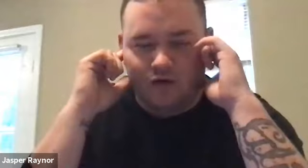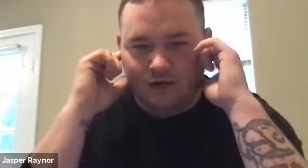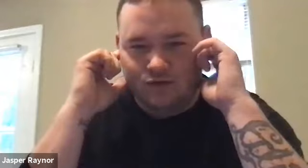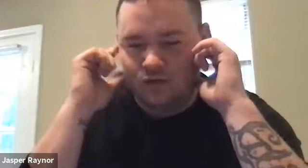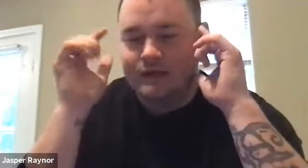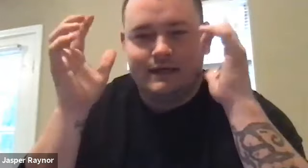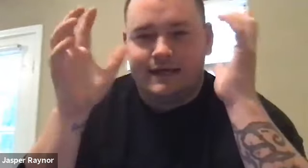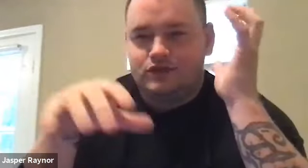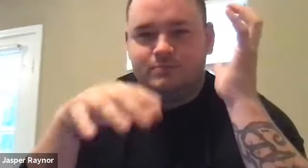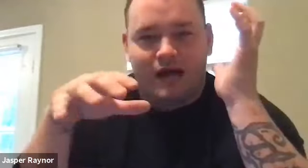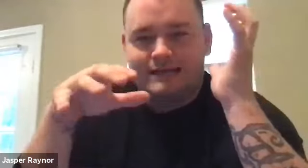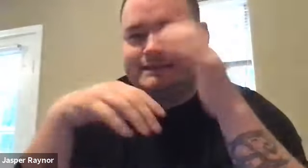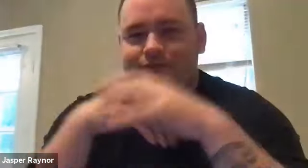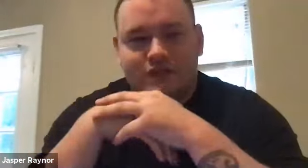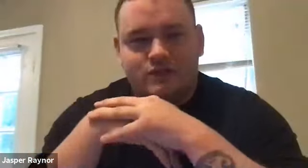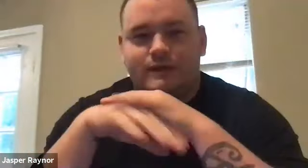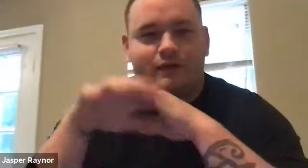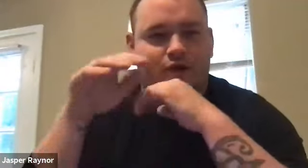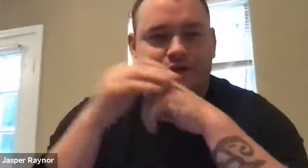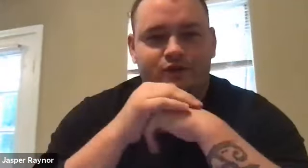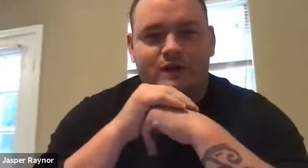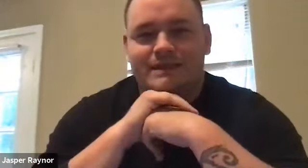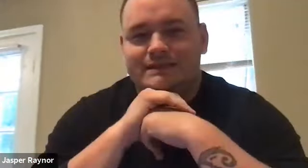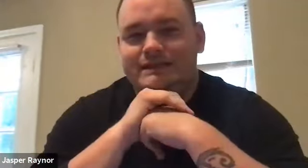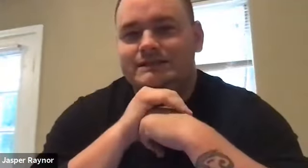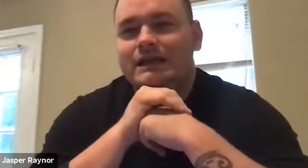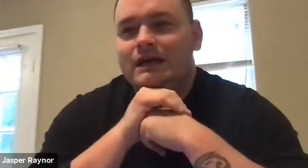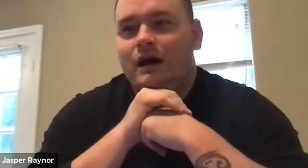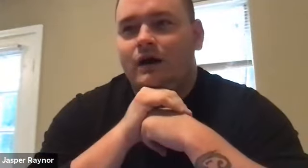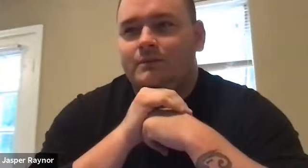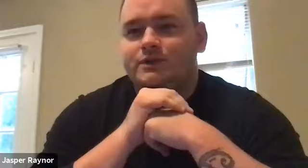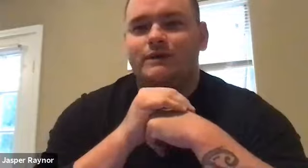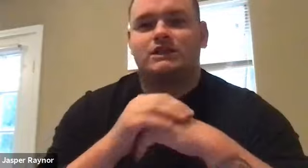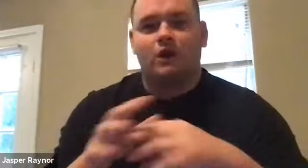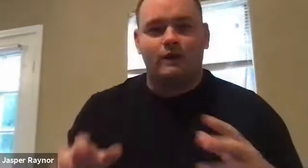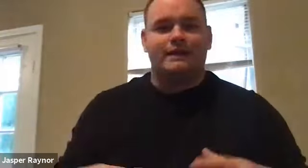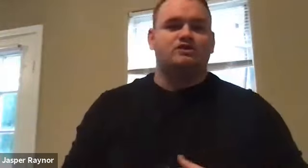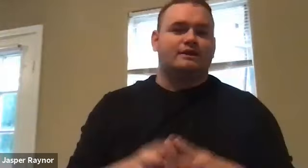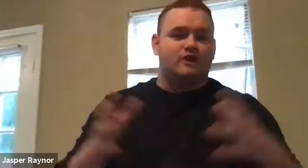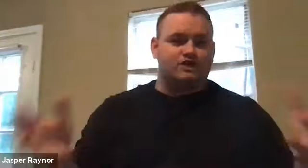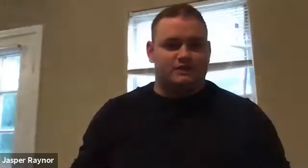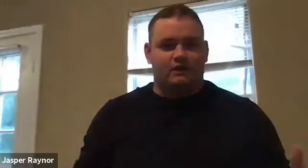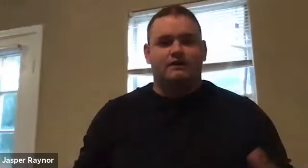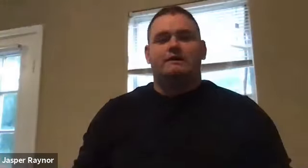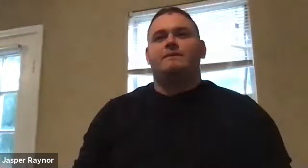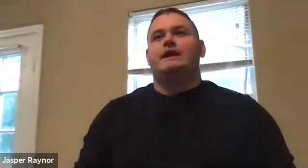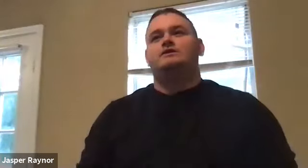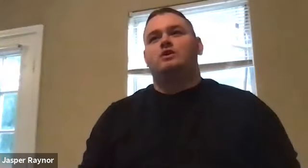around you, and just practice every chance you get running through your ABCs. Do it slowly. Don't try to rush yourself, and do it with